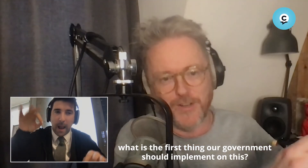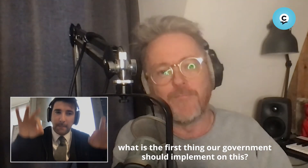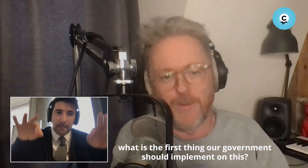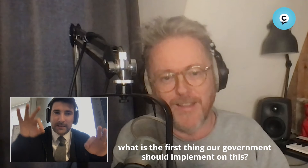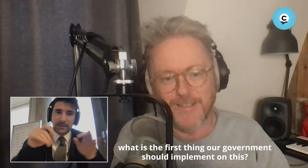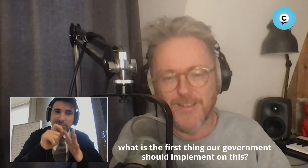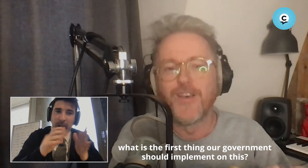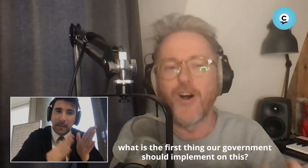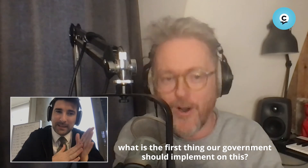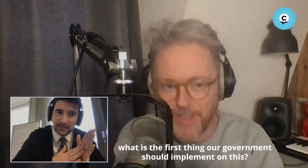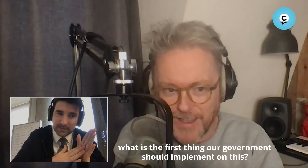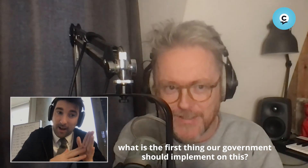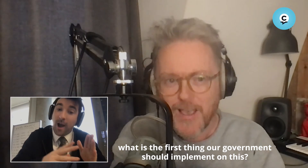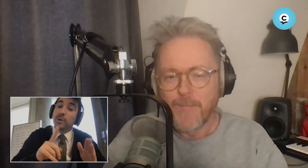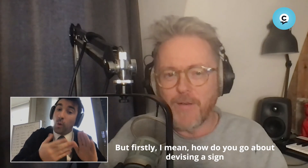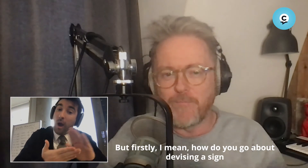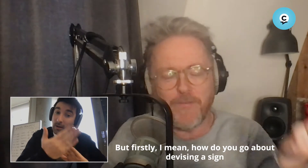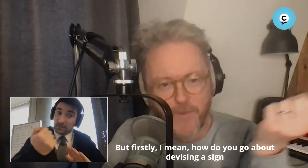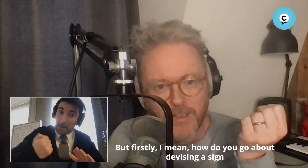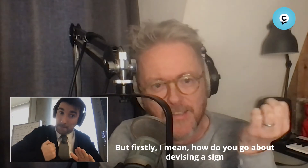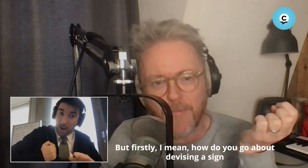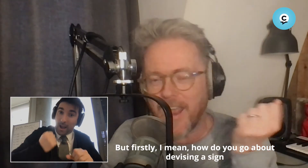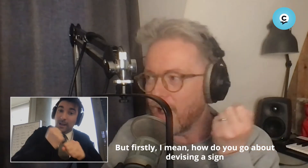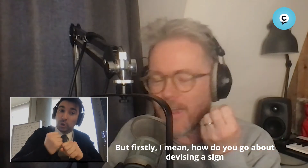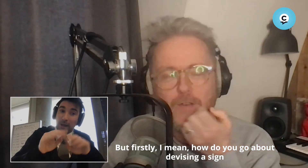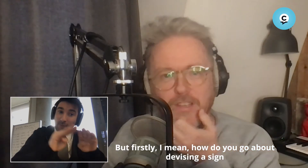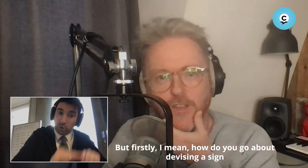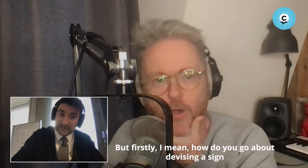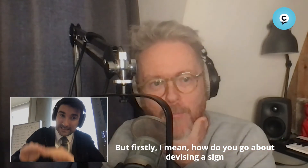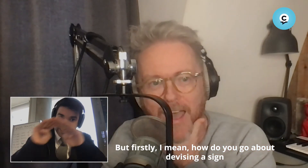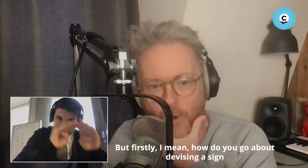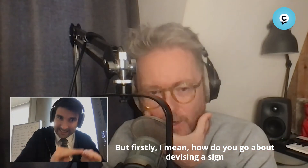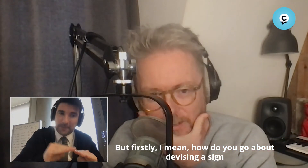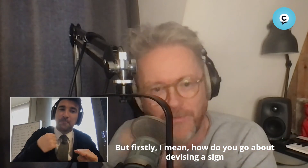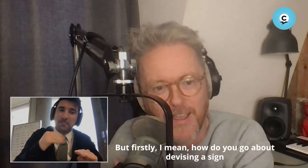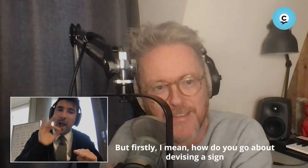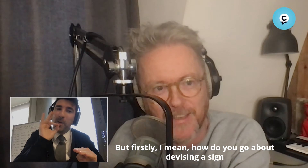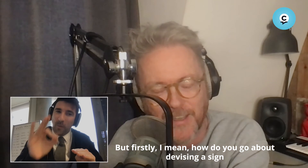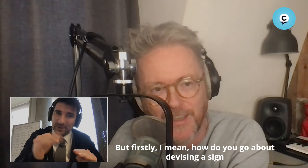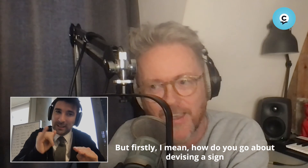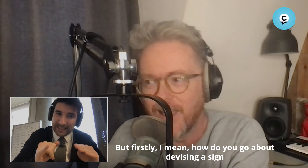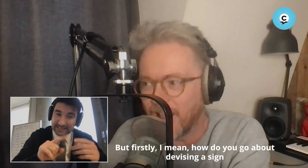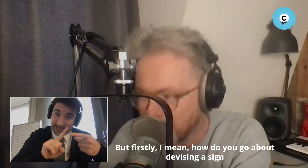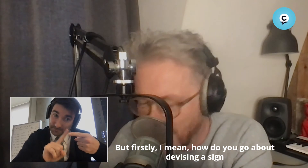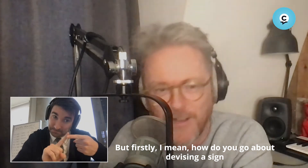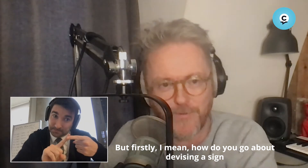should implement on this? But firstly, I mean, how do you go about devising a sign for a